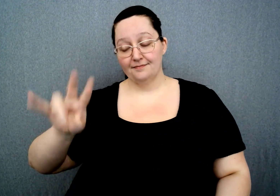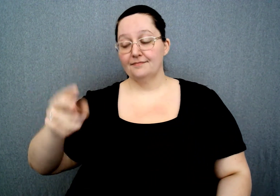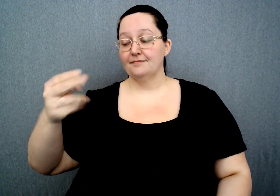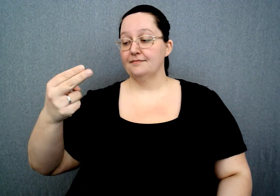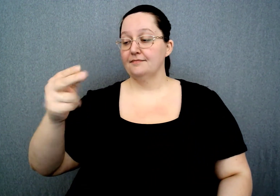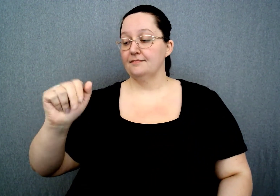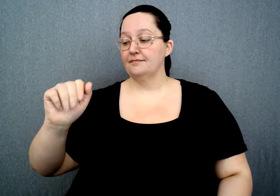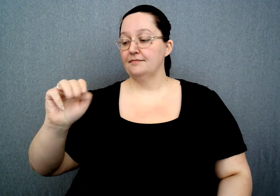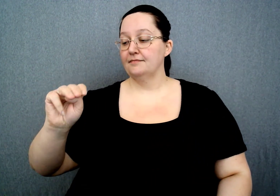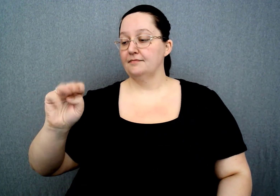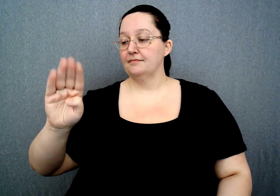47.